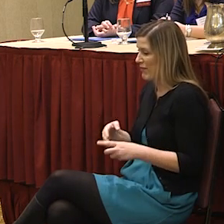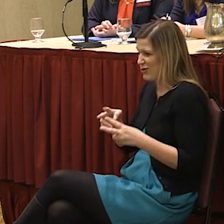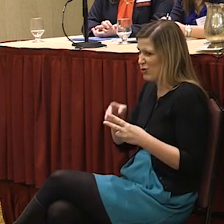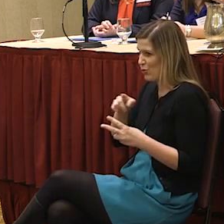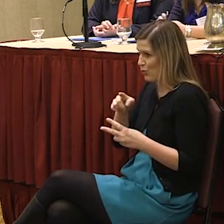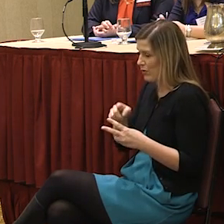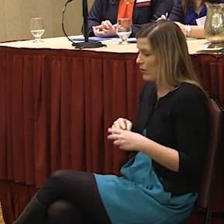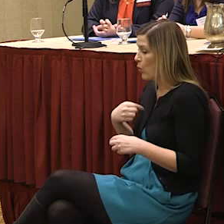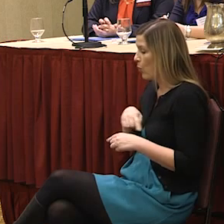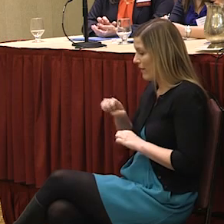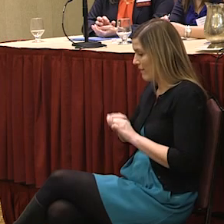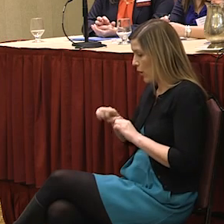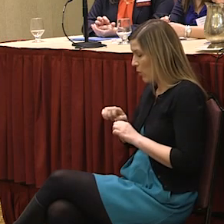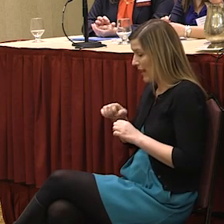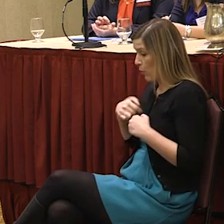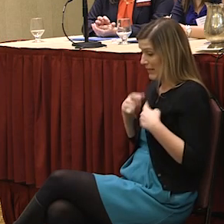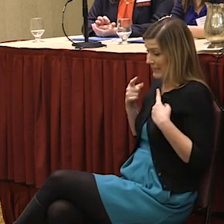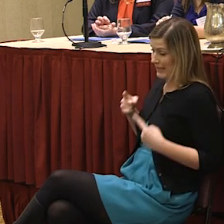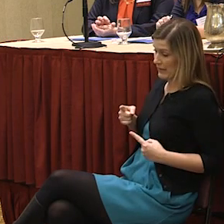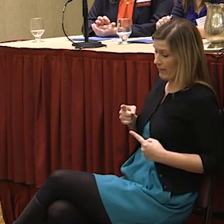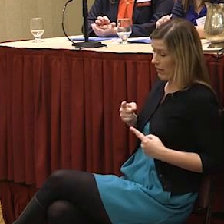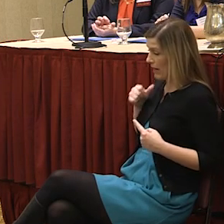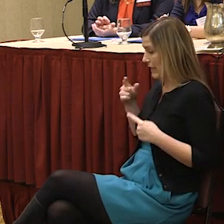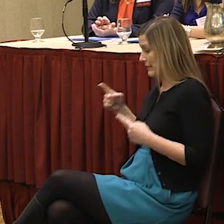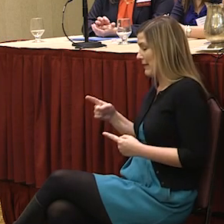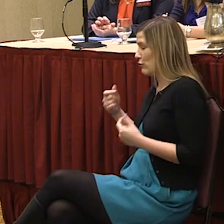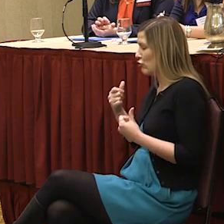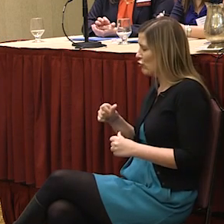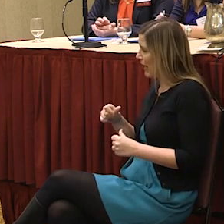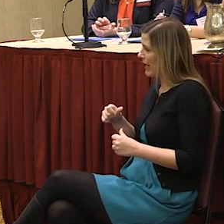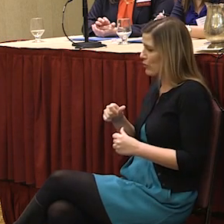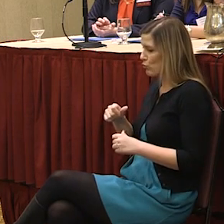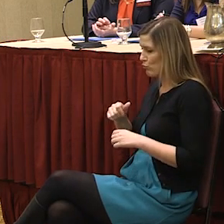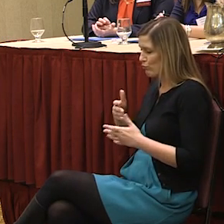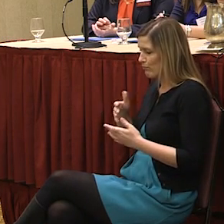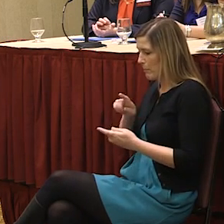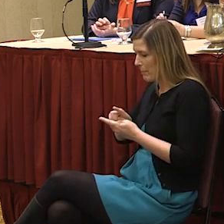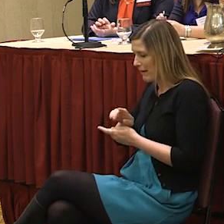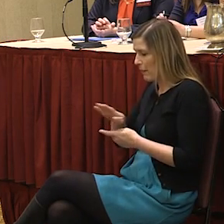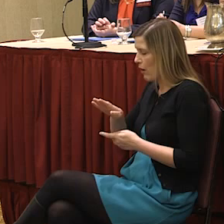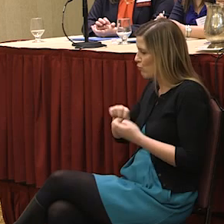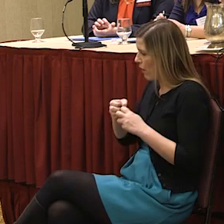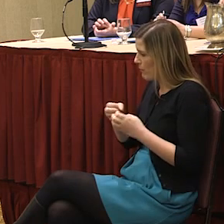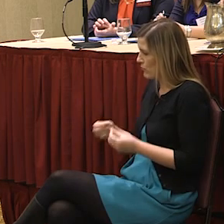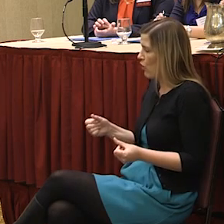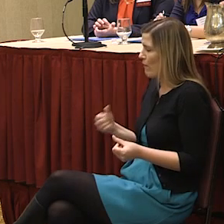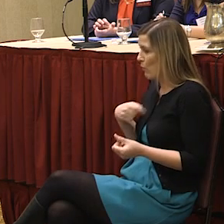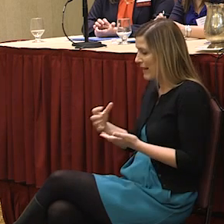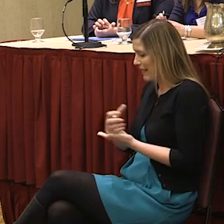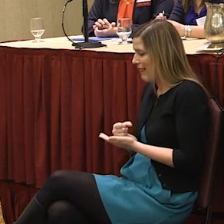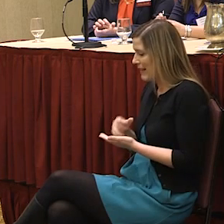we evaluate how successful we are in trying to alleviate whatever those problems are. So we're collecting that kind of information.